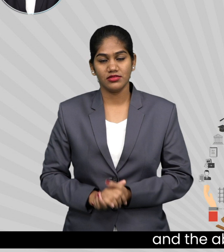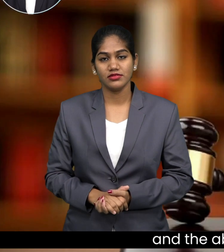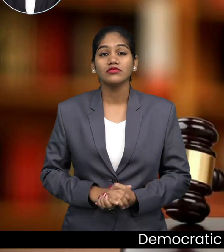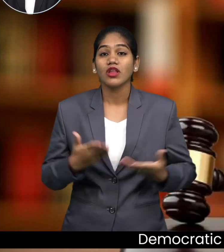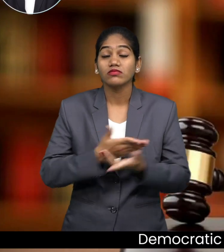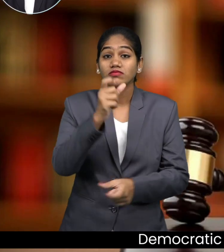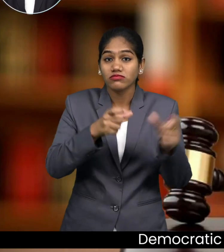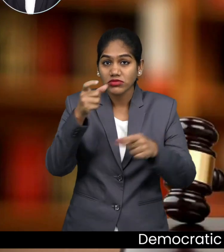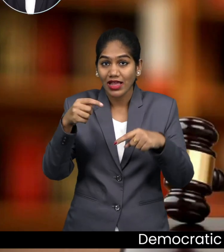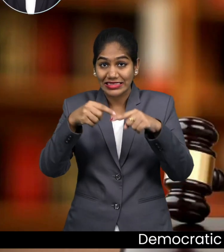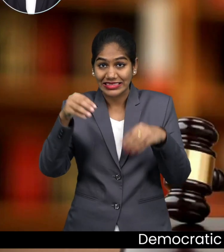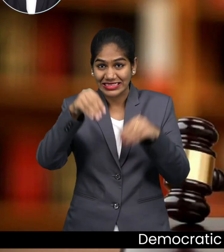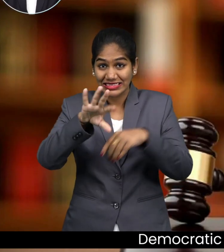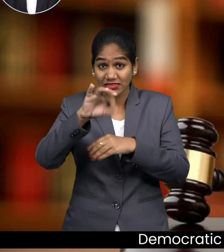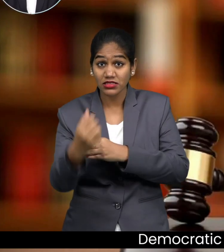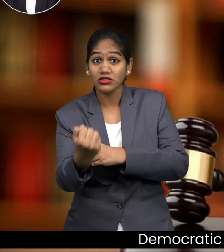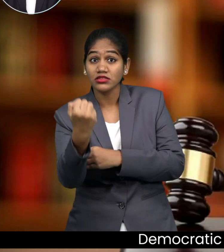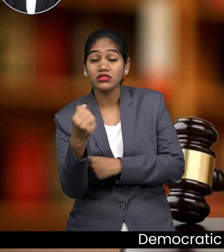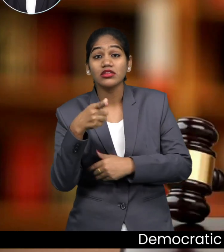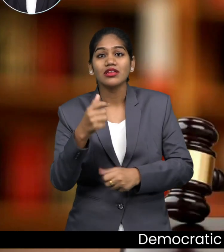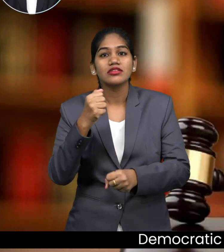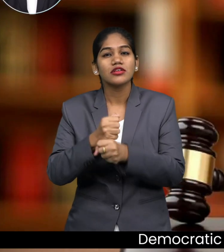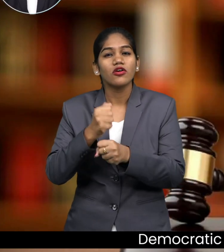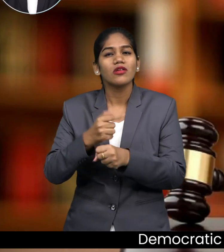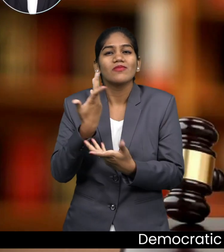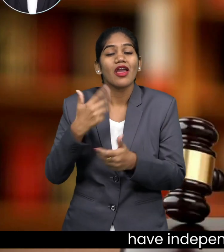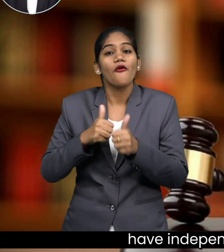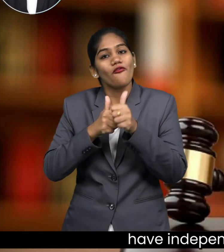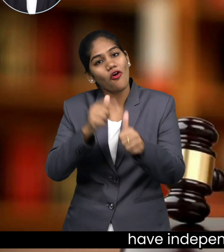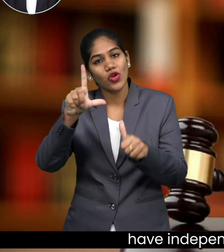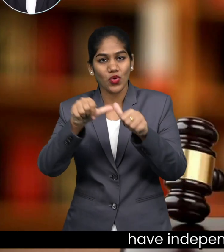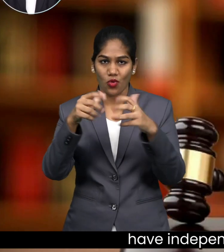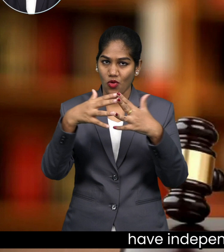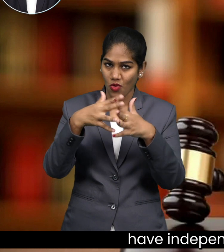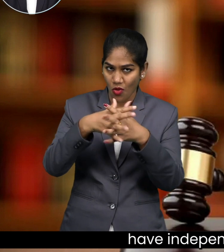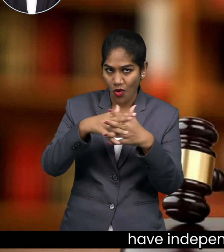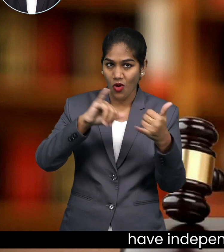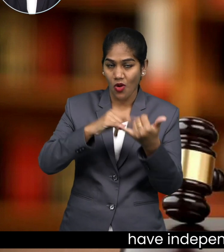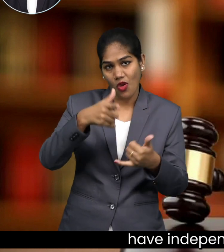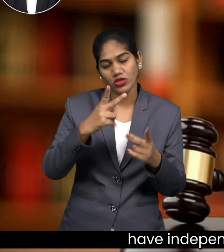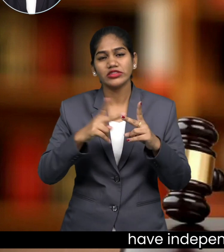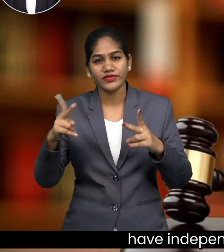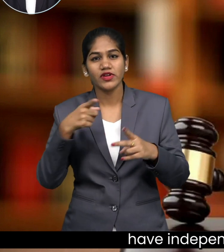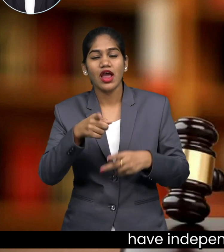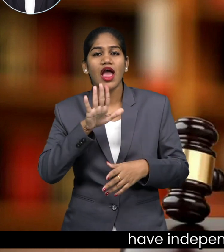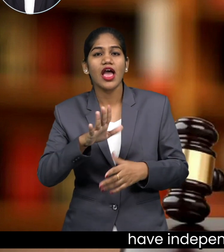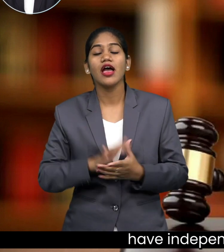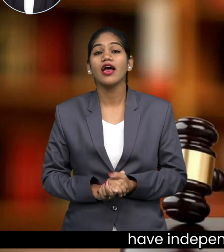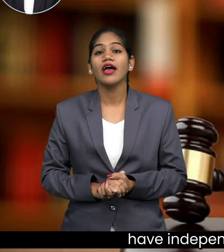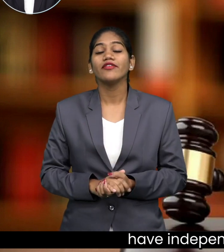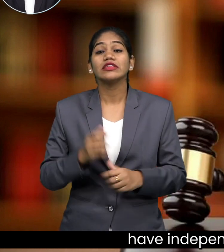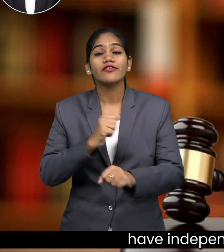democratic governments follow laws, have independent judiciary and